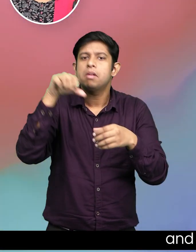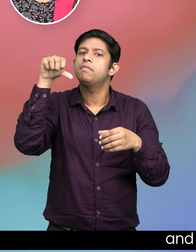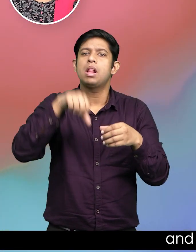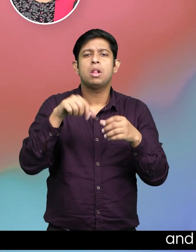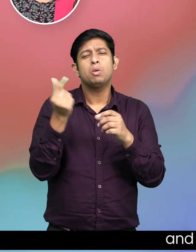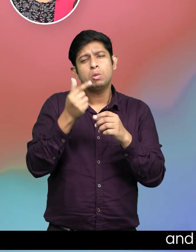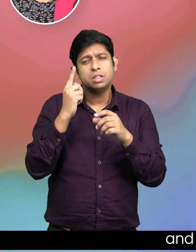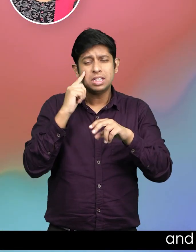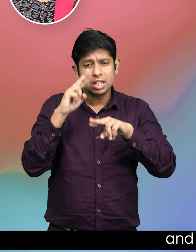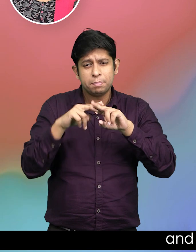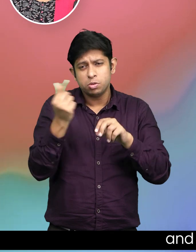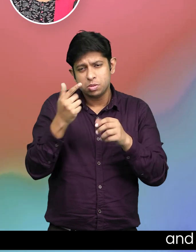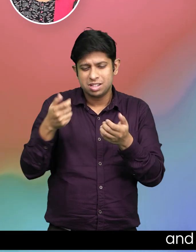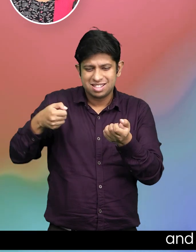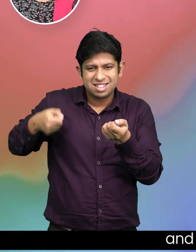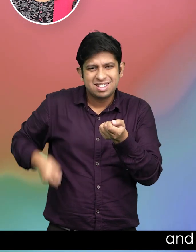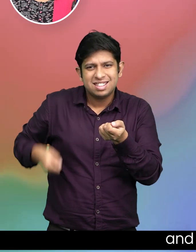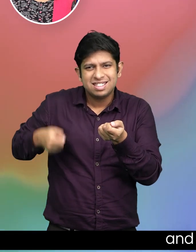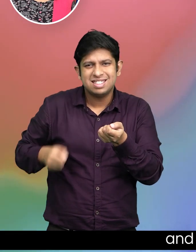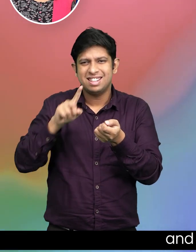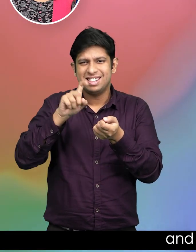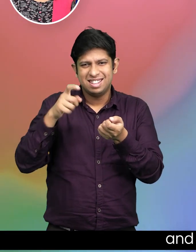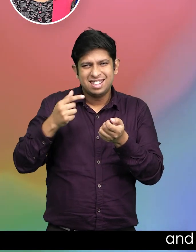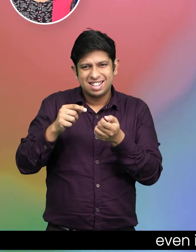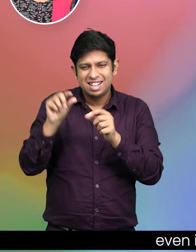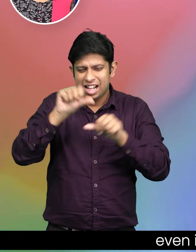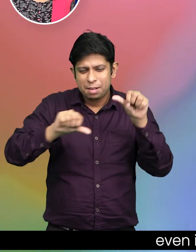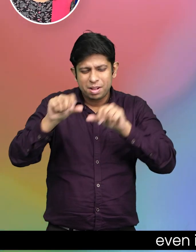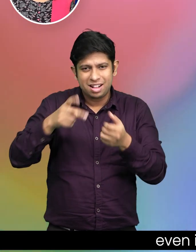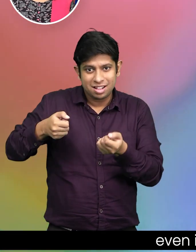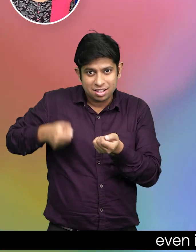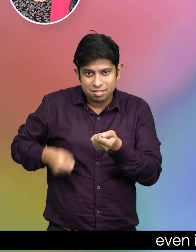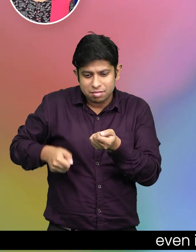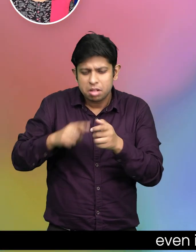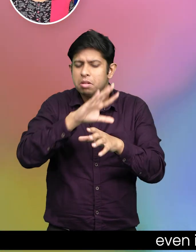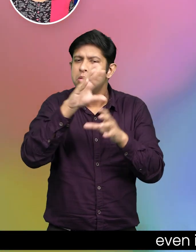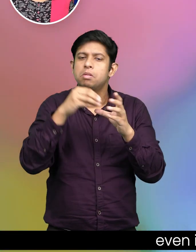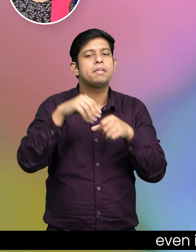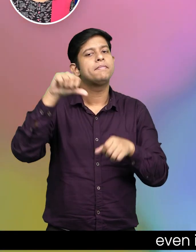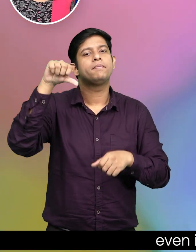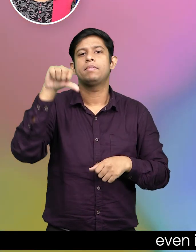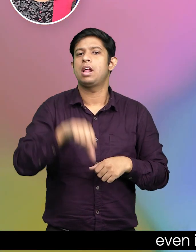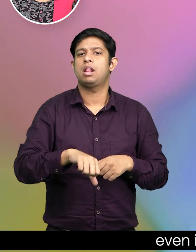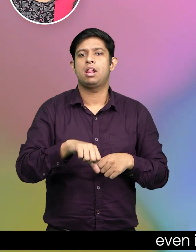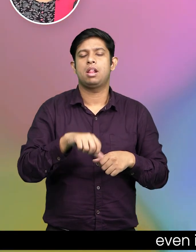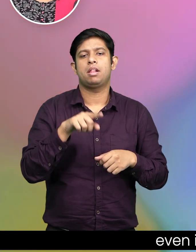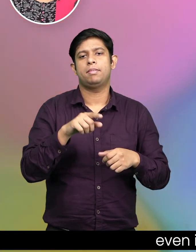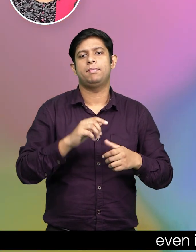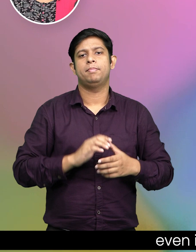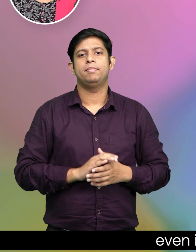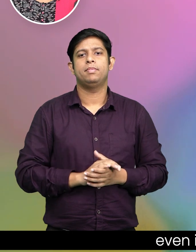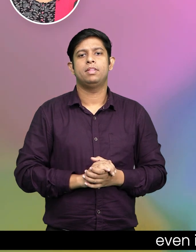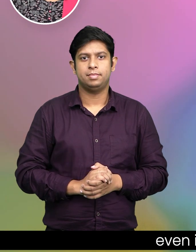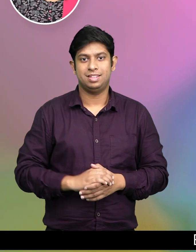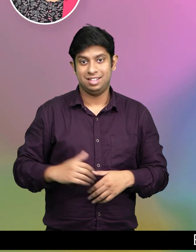and will not give a proper yield even if you use a lot of fertilizers.